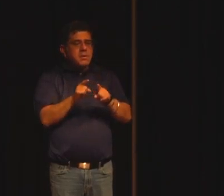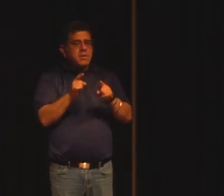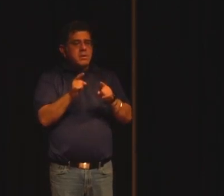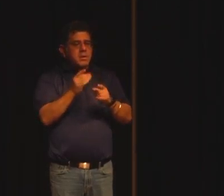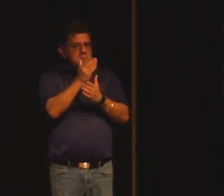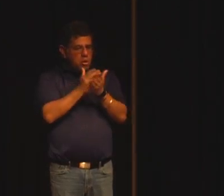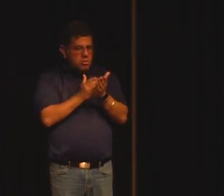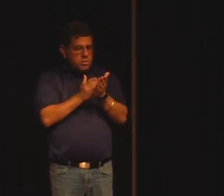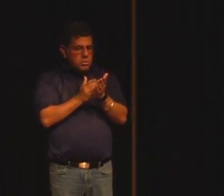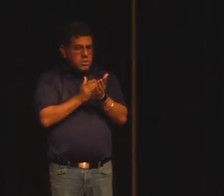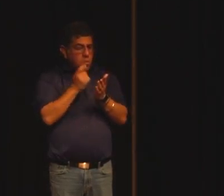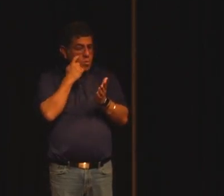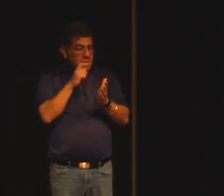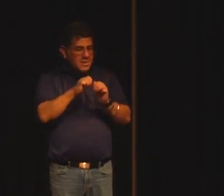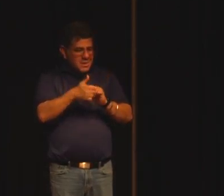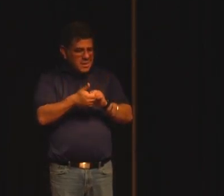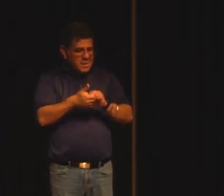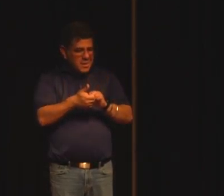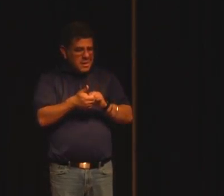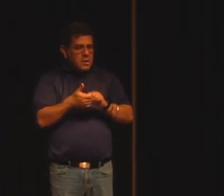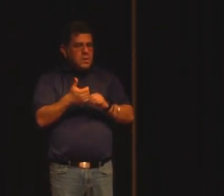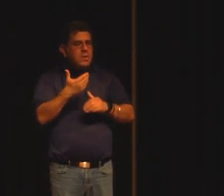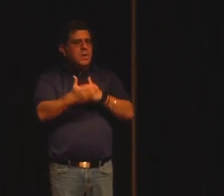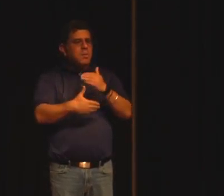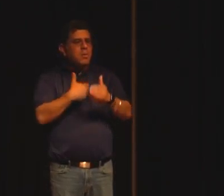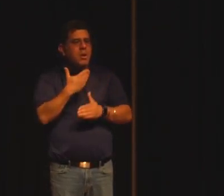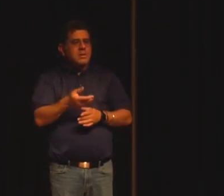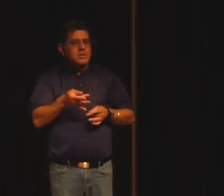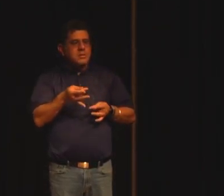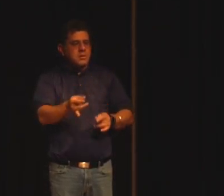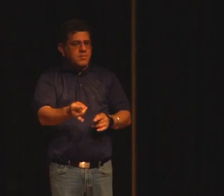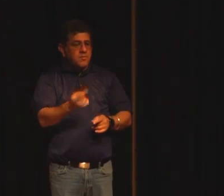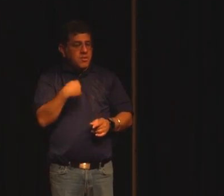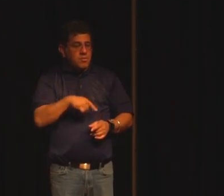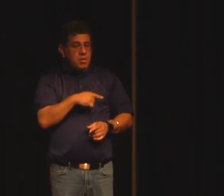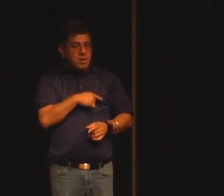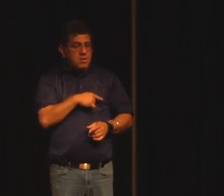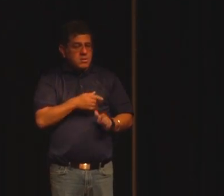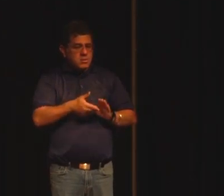we recognize them using a process that's effortless to us